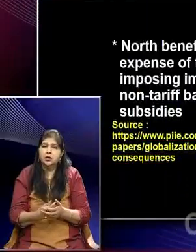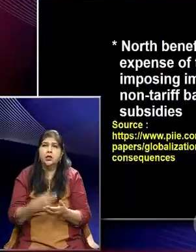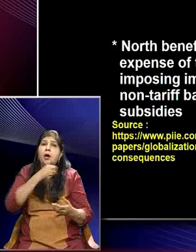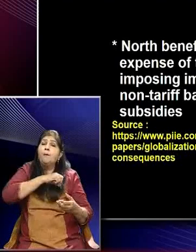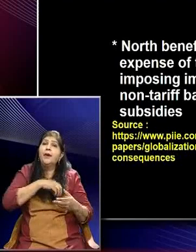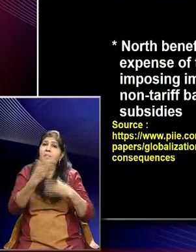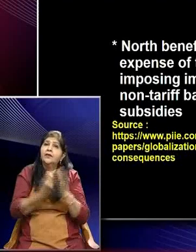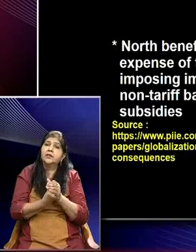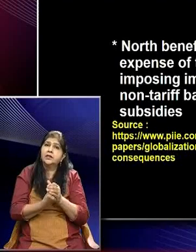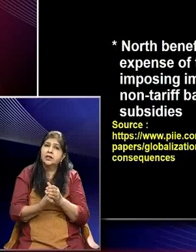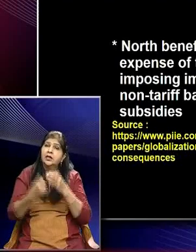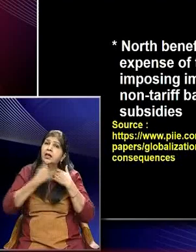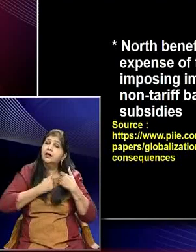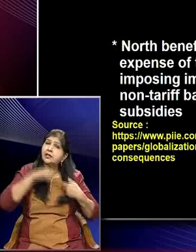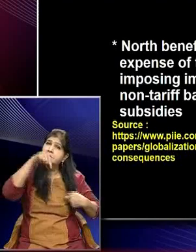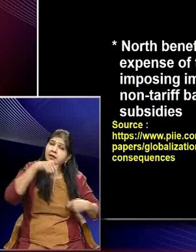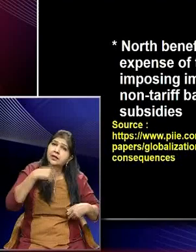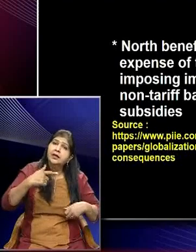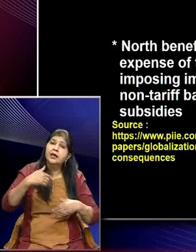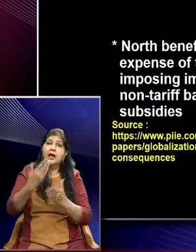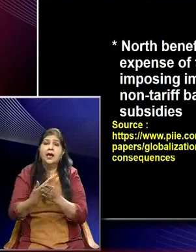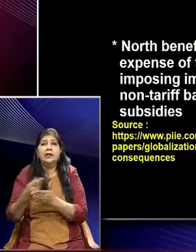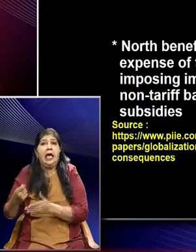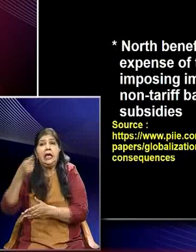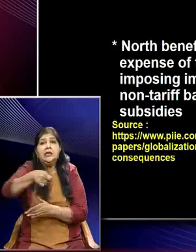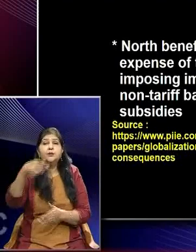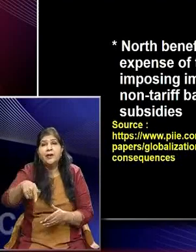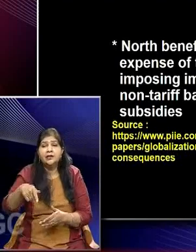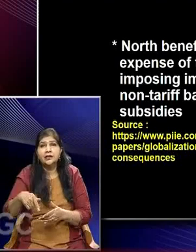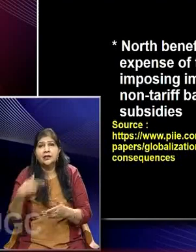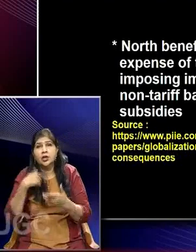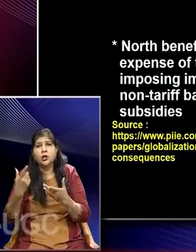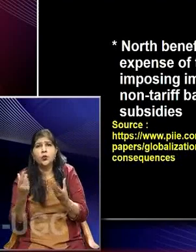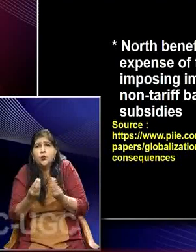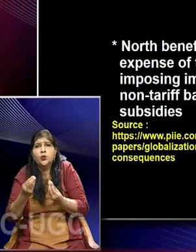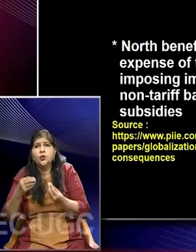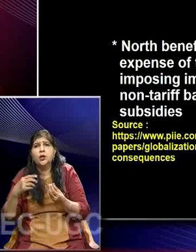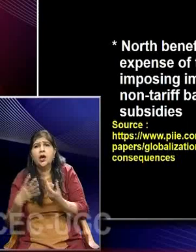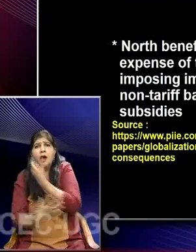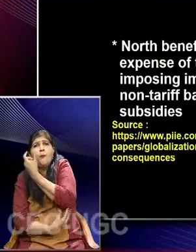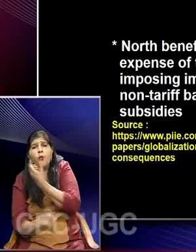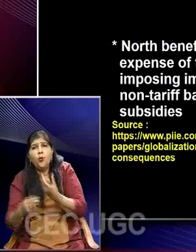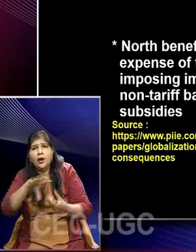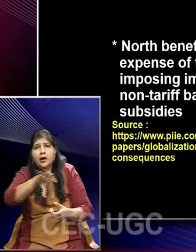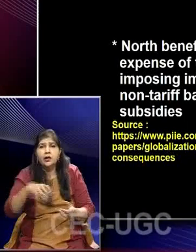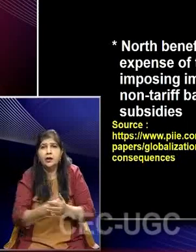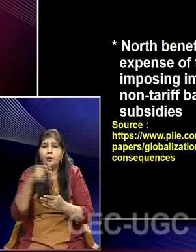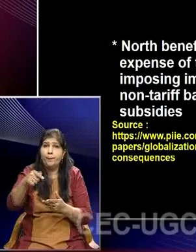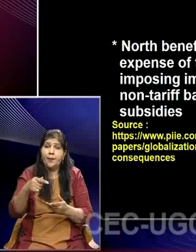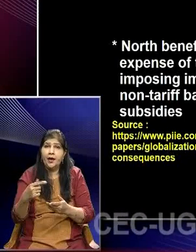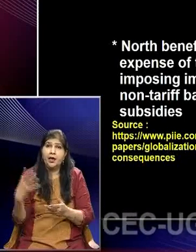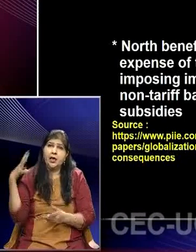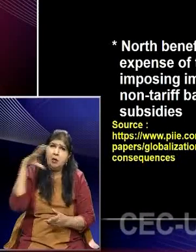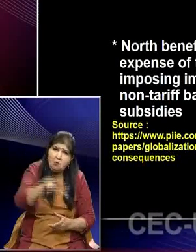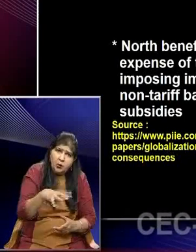benefits itself at the expense of the South by